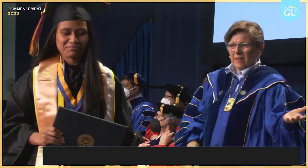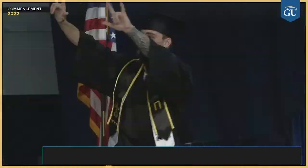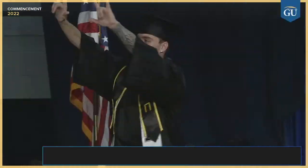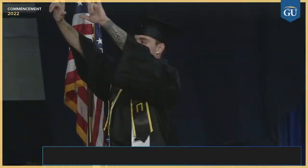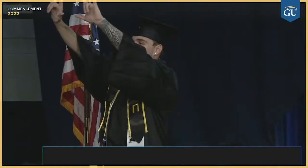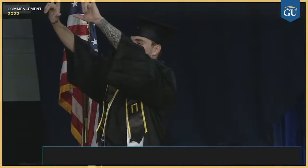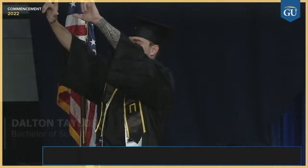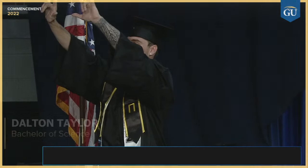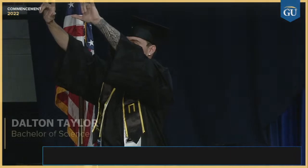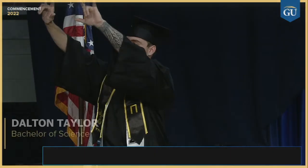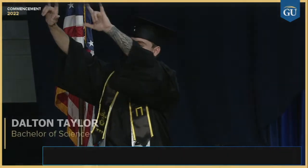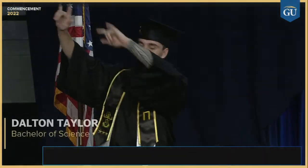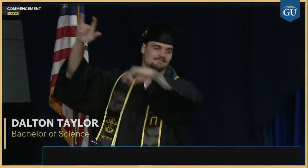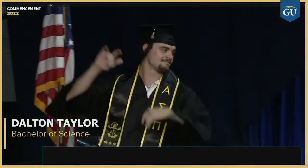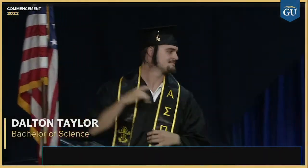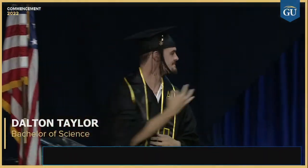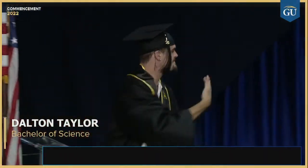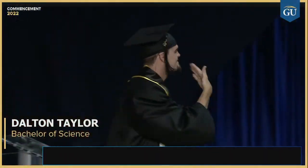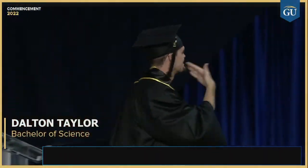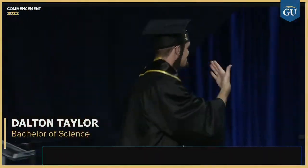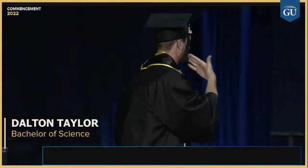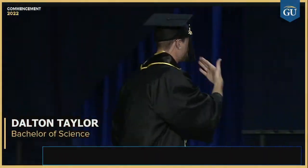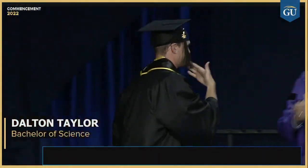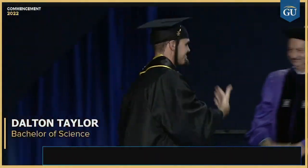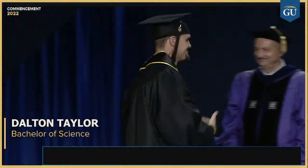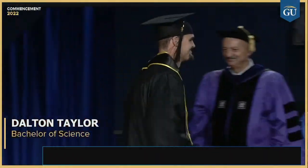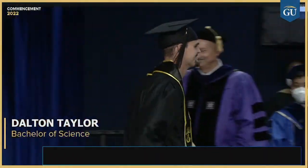2022. Dalton Taylor, Bachelor of Science.